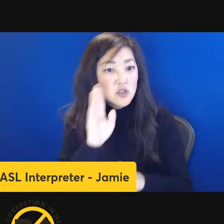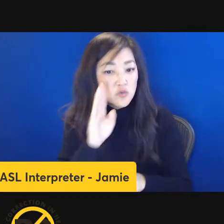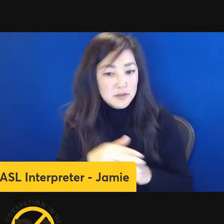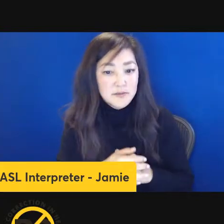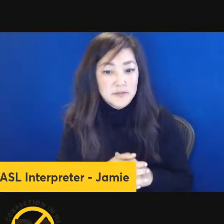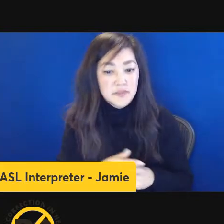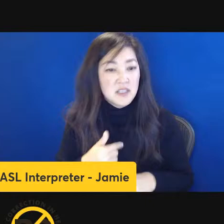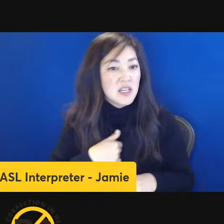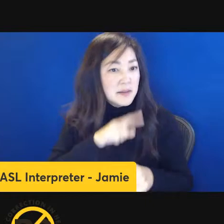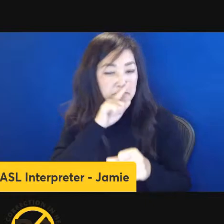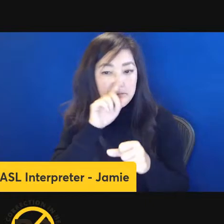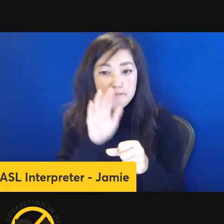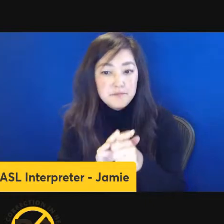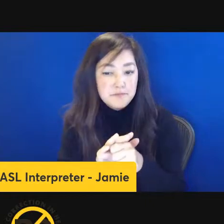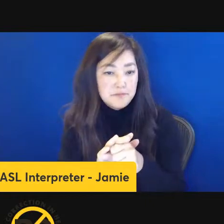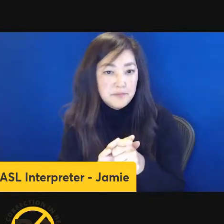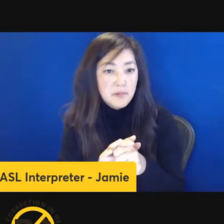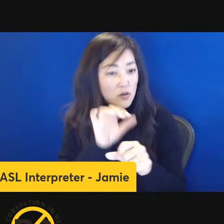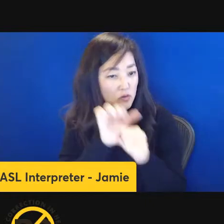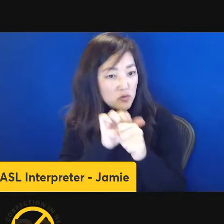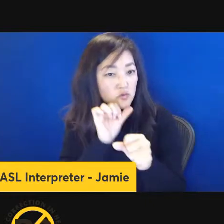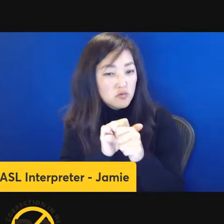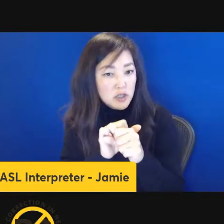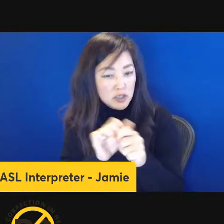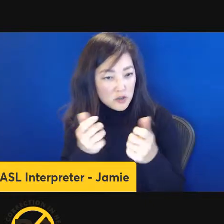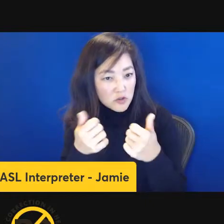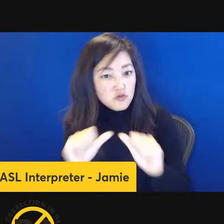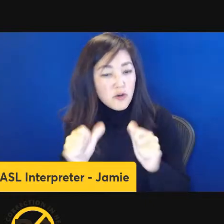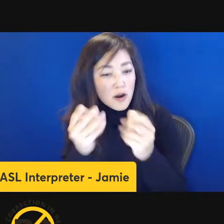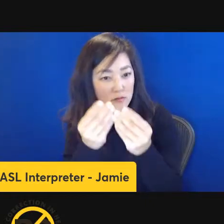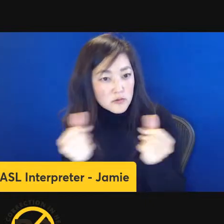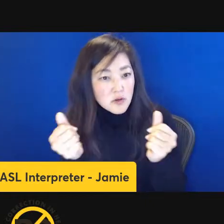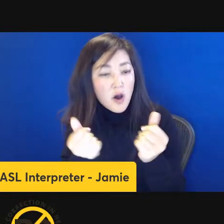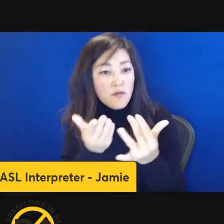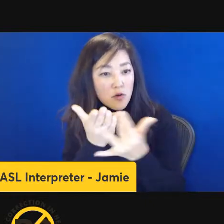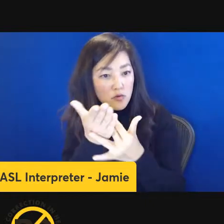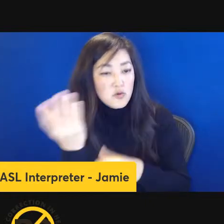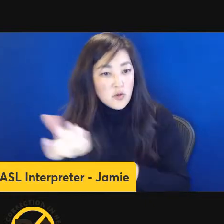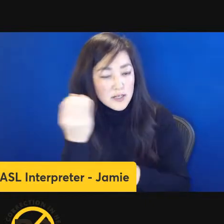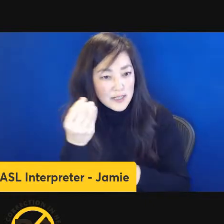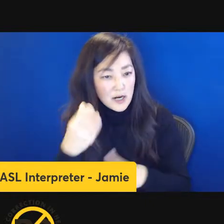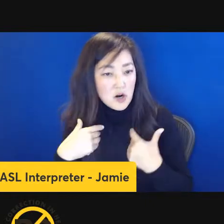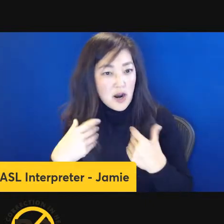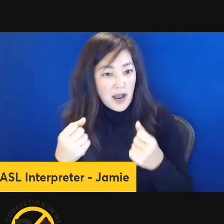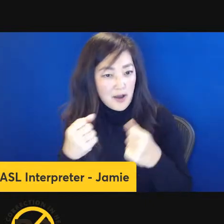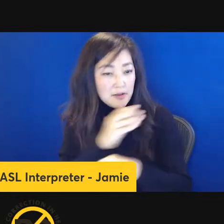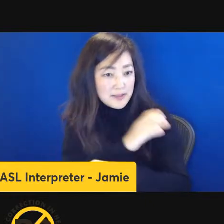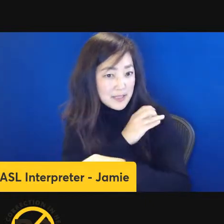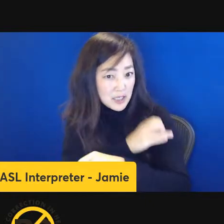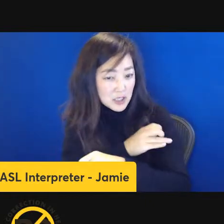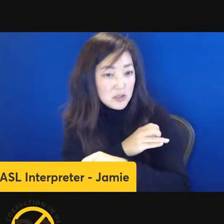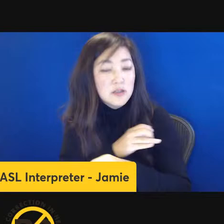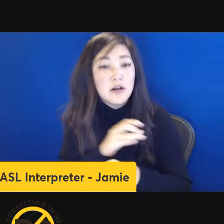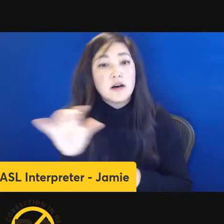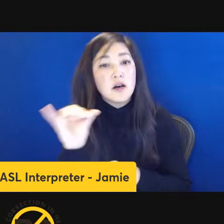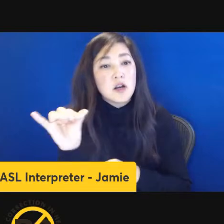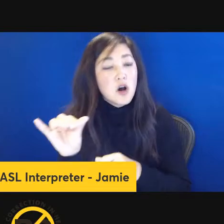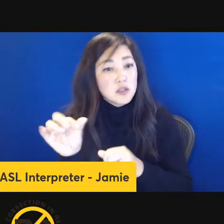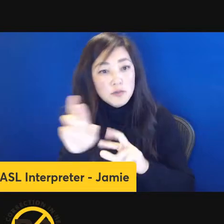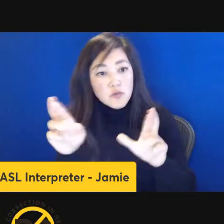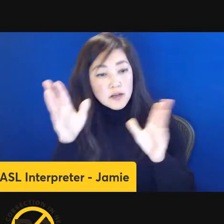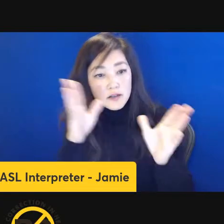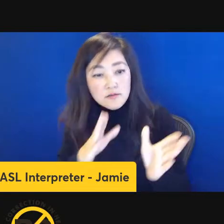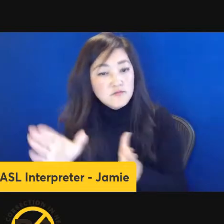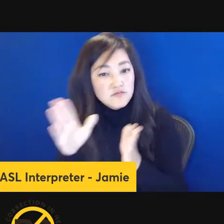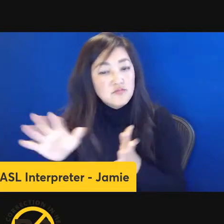I am committed to work to address this through Ontario Health's clinical divisions. To prepare for the changes ahead, I